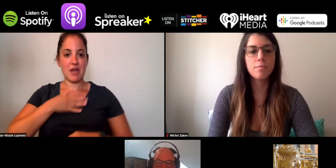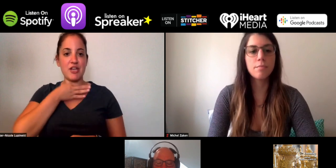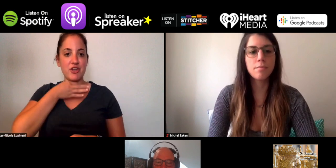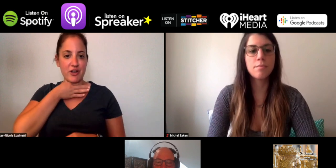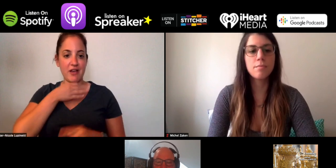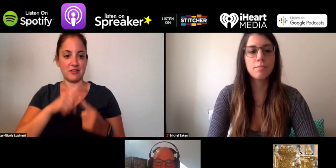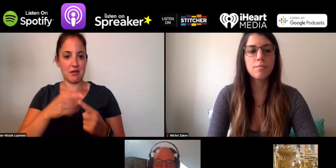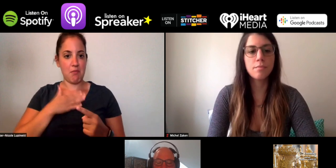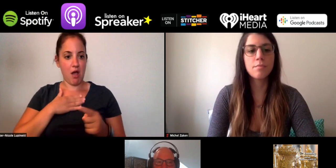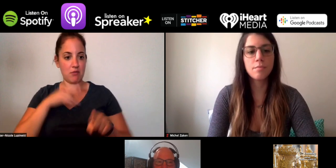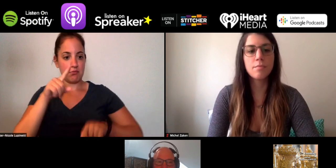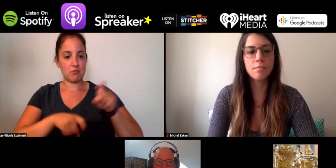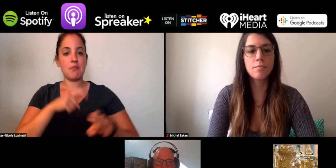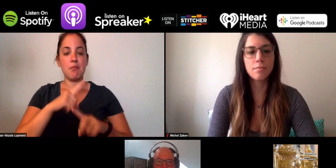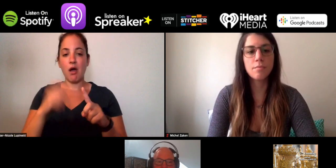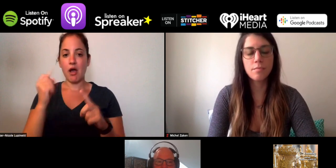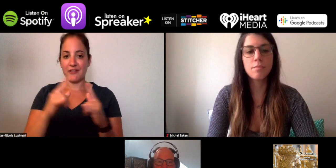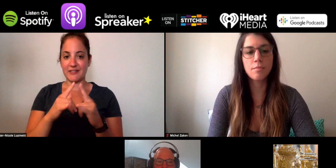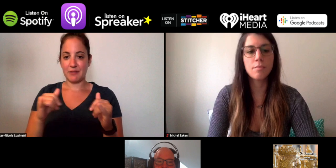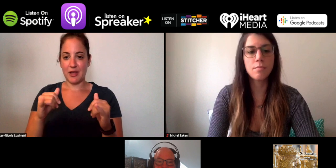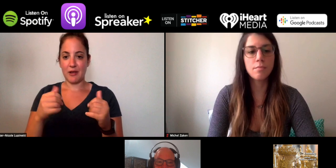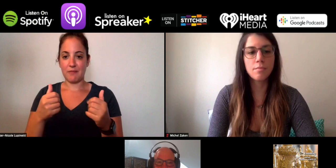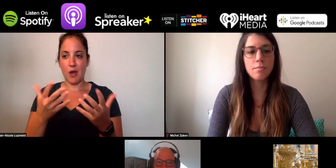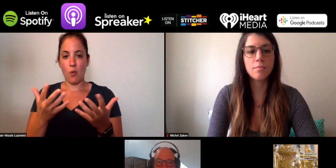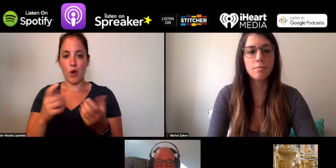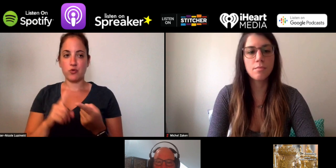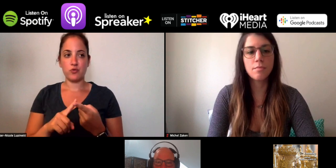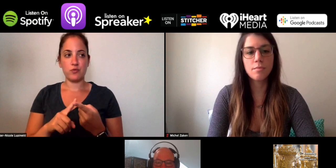inquiry, and also an attempt to